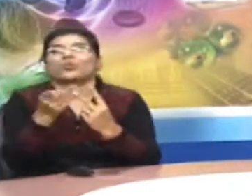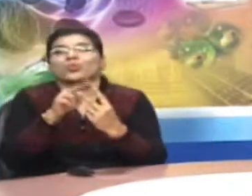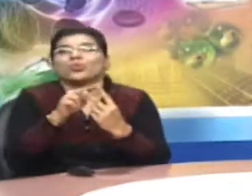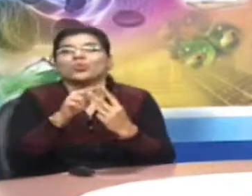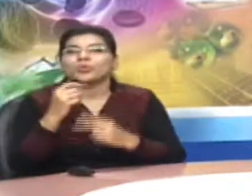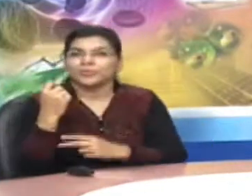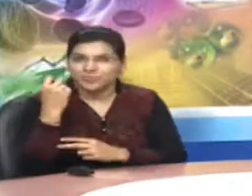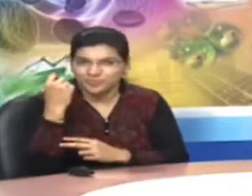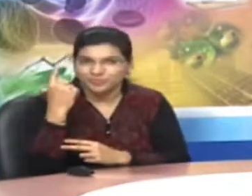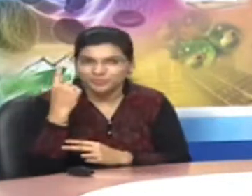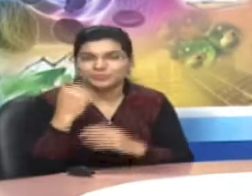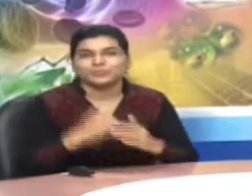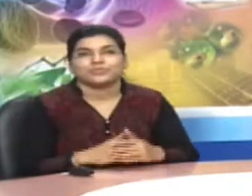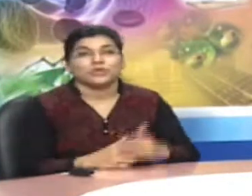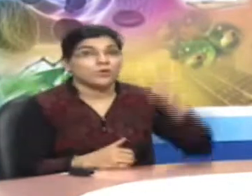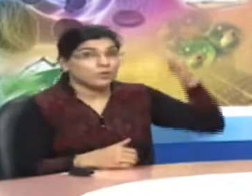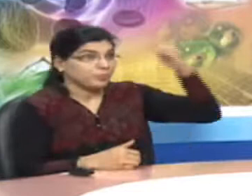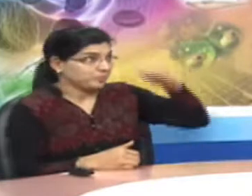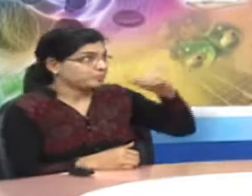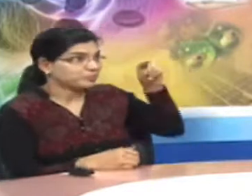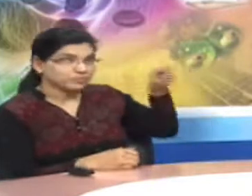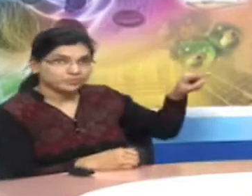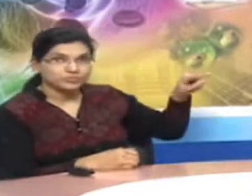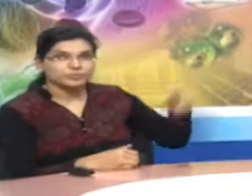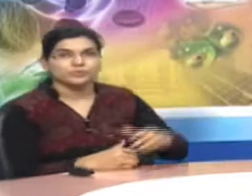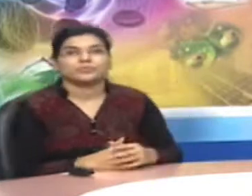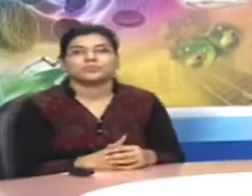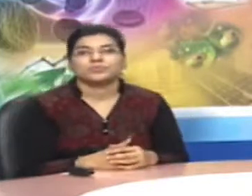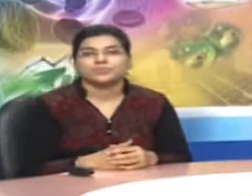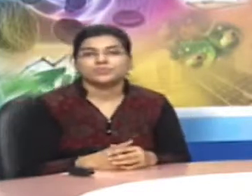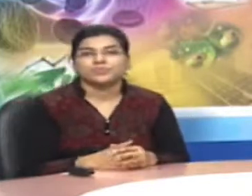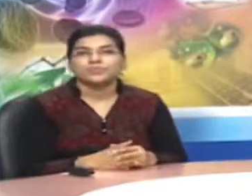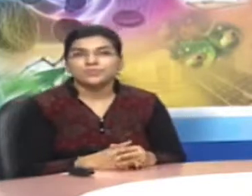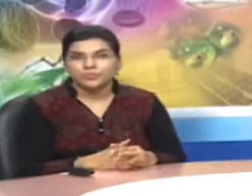You can select whichever is suitable. Then comes